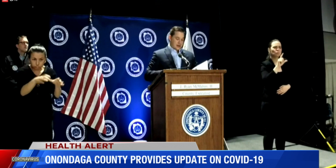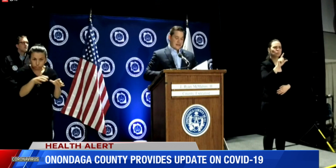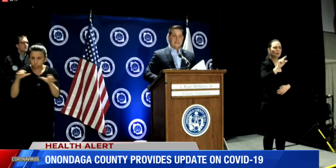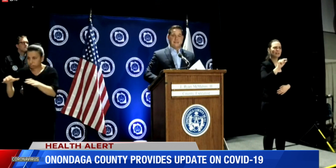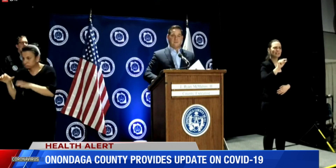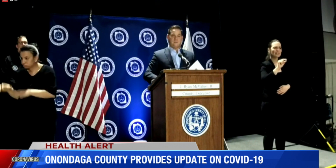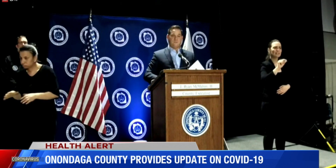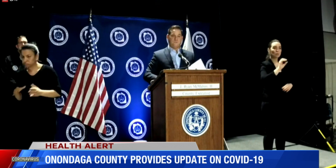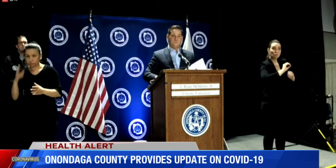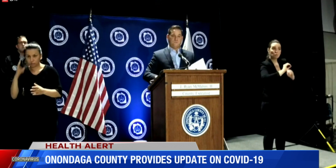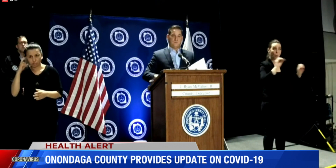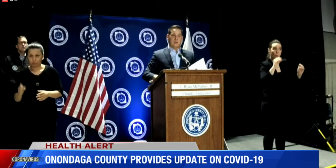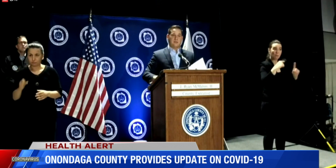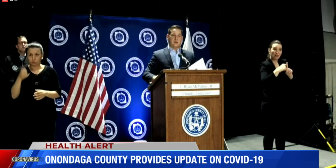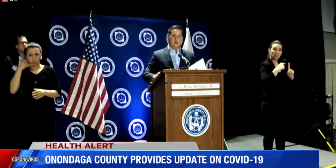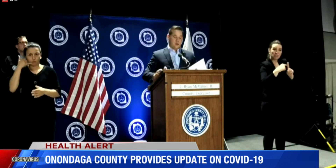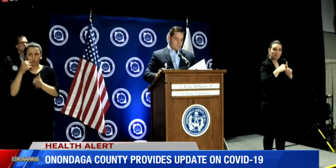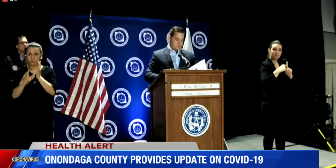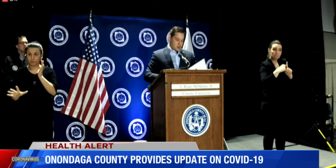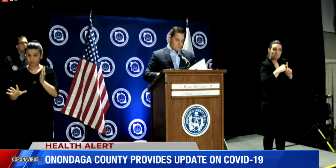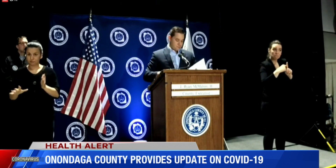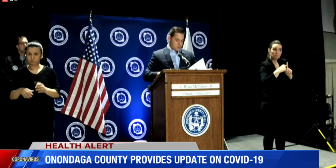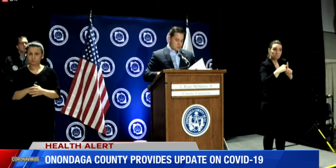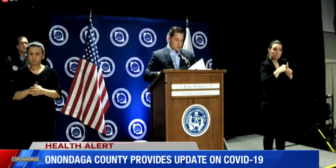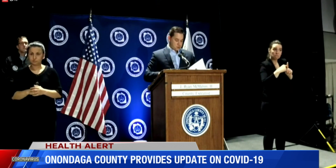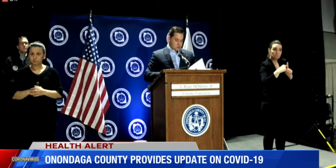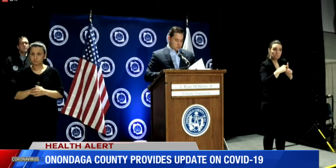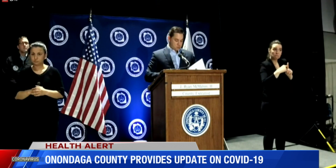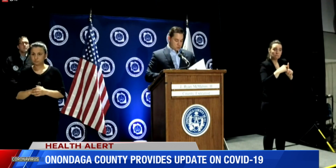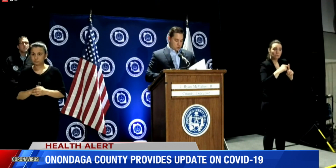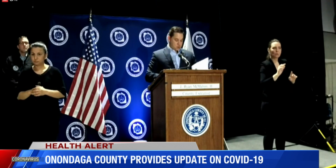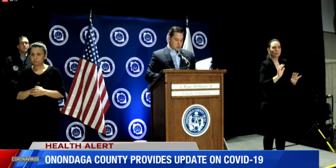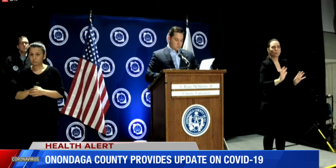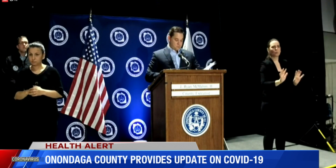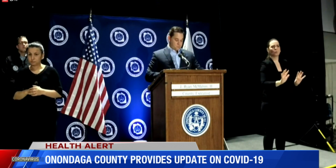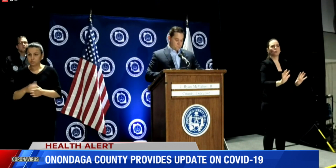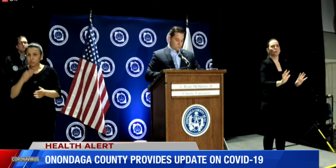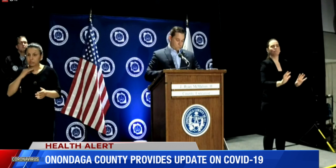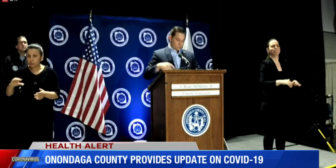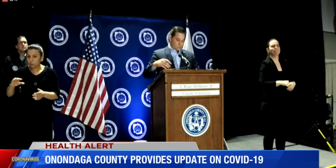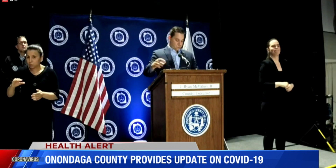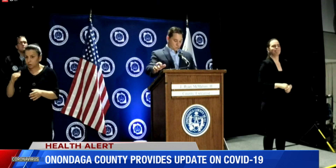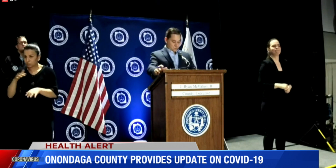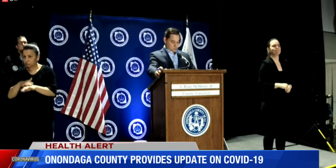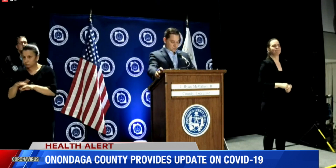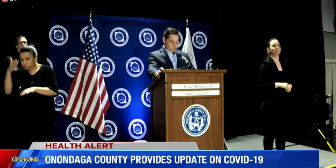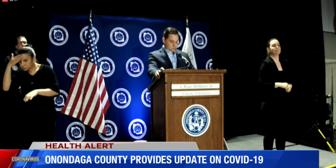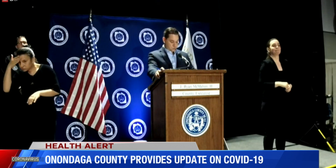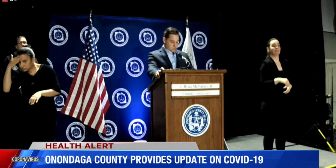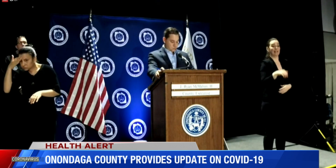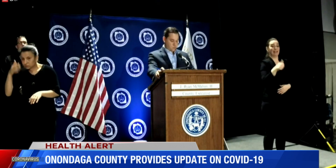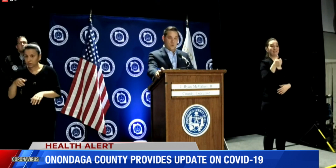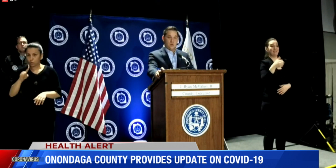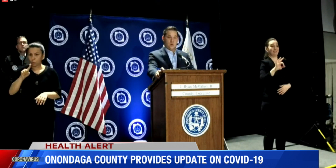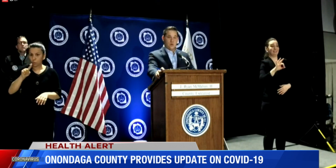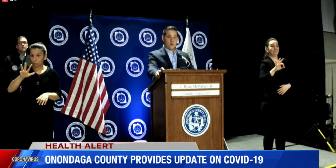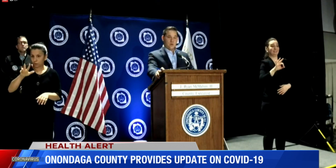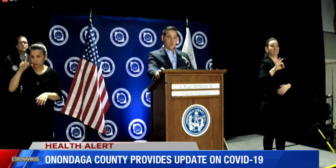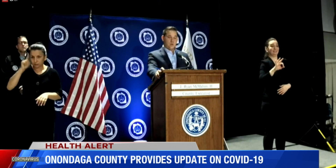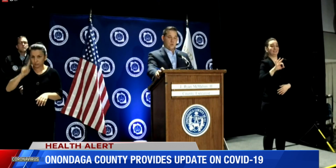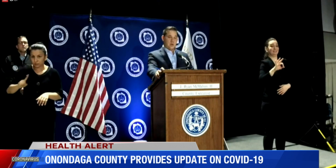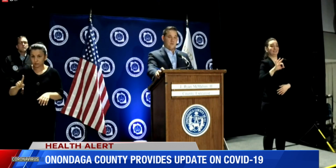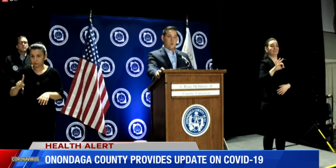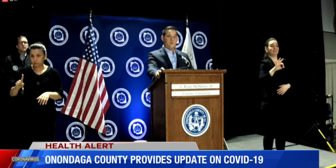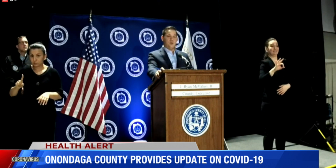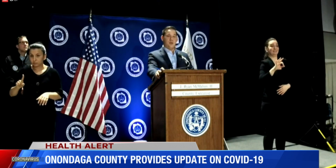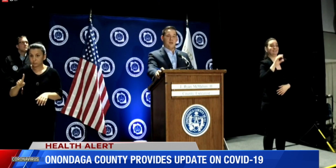12 under 19. We do. Okay. 19 and under. Okay. Yeah. A lot of numbers. I'm sorry. Yep. I'm wondering, I don't know how young those numbers go. I